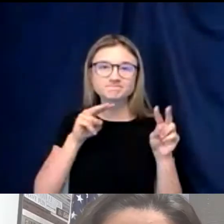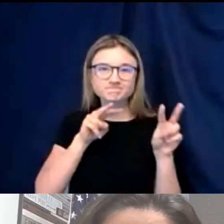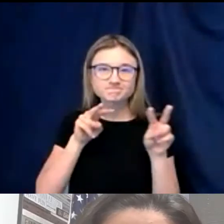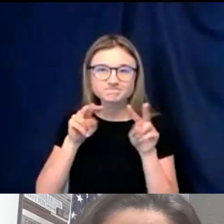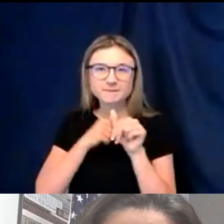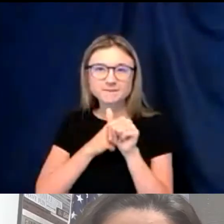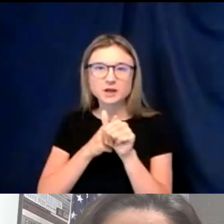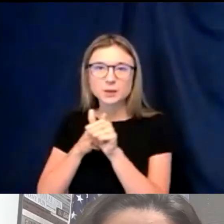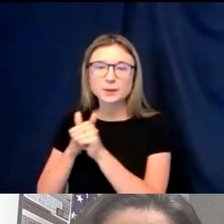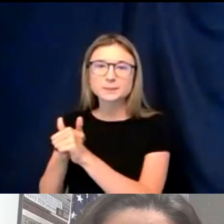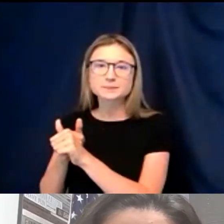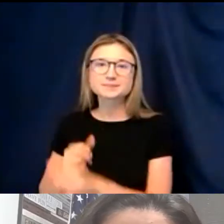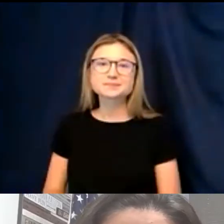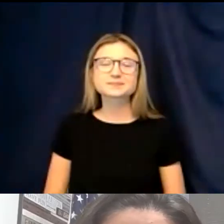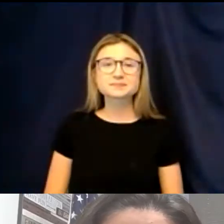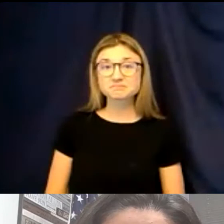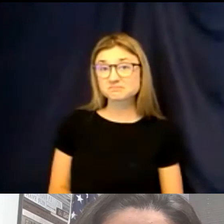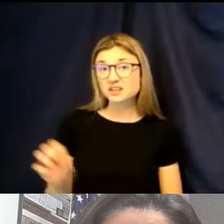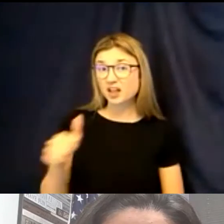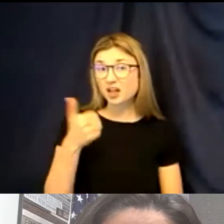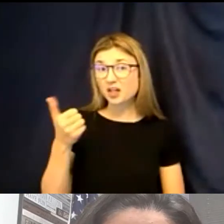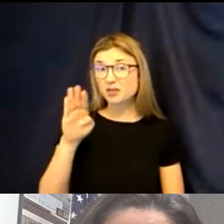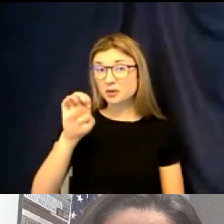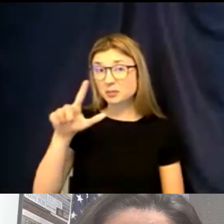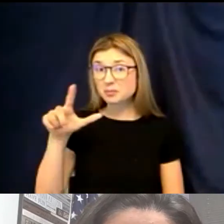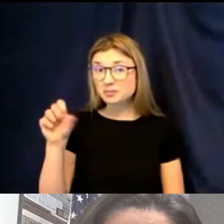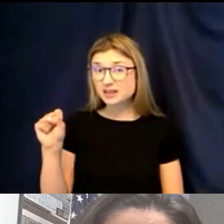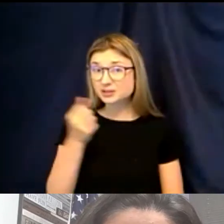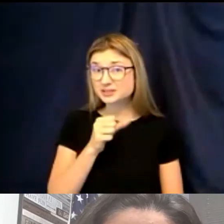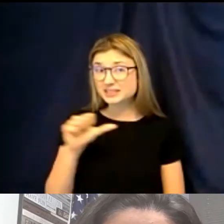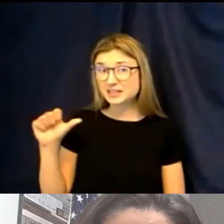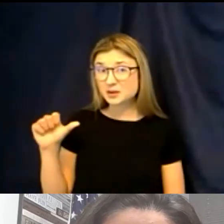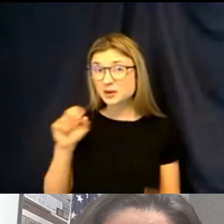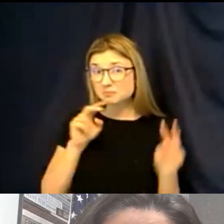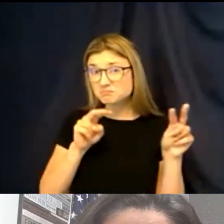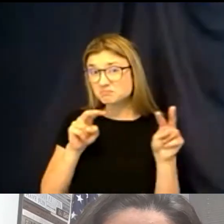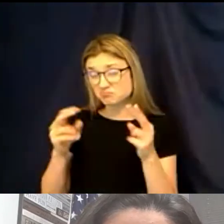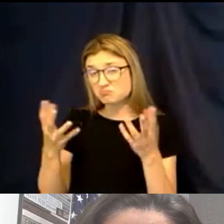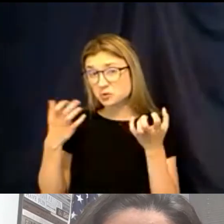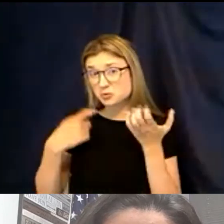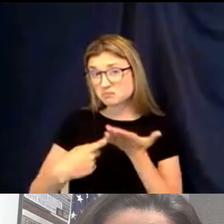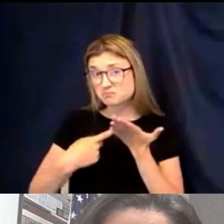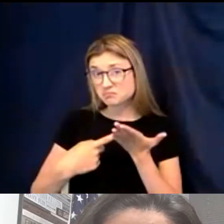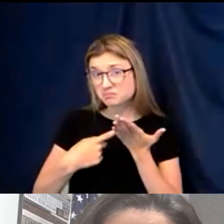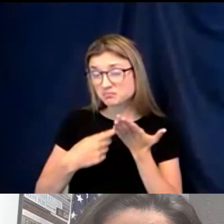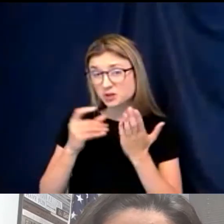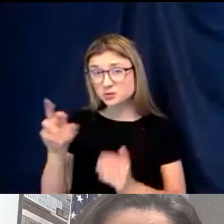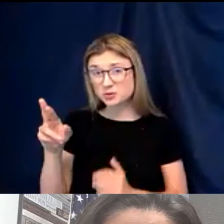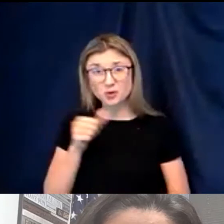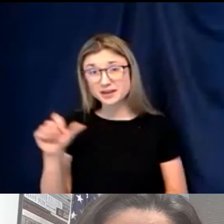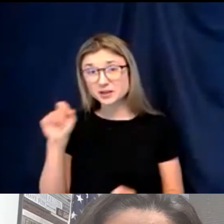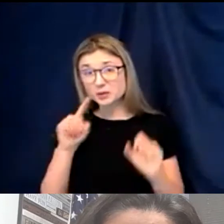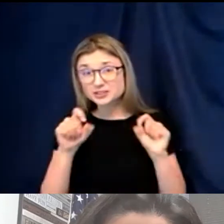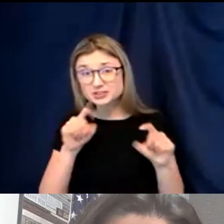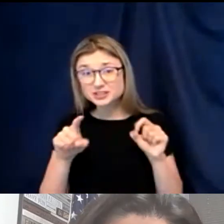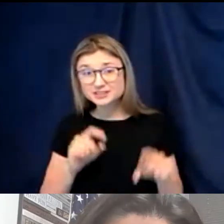Kind of the overview I have, but are there any other bills that anyone was watching that they want to share or ask questions about?